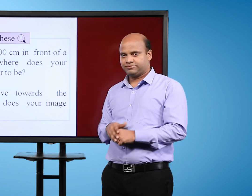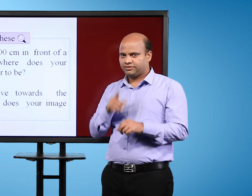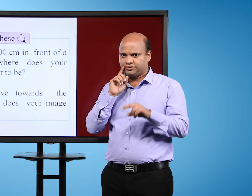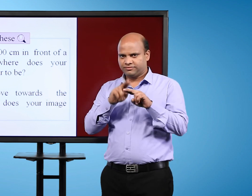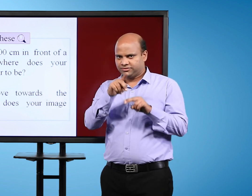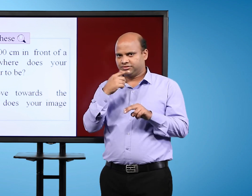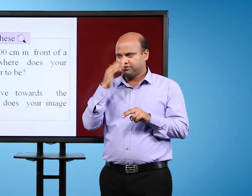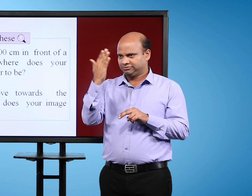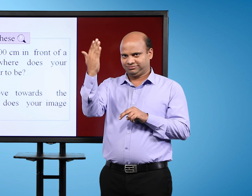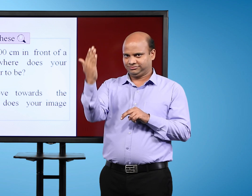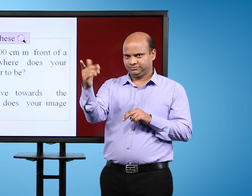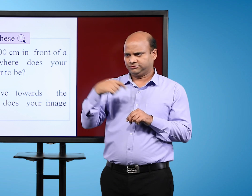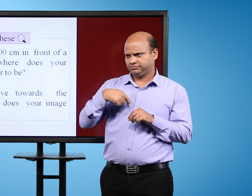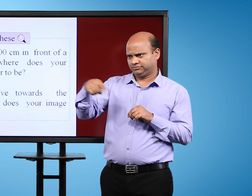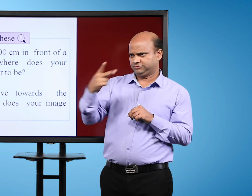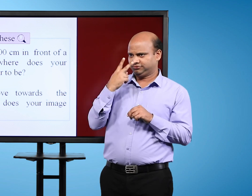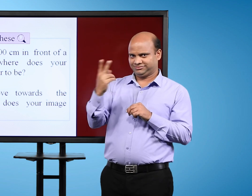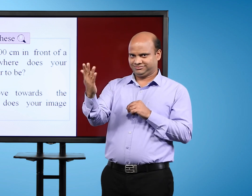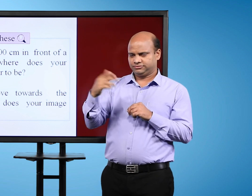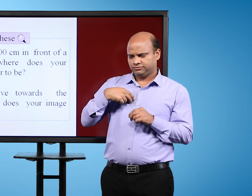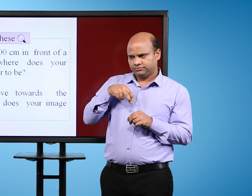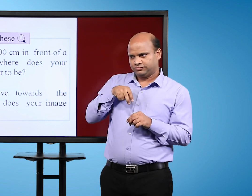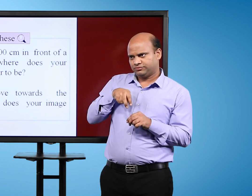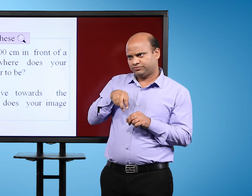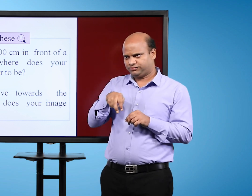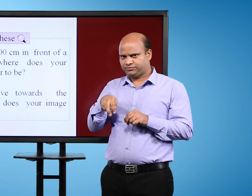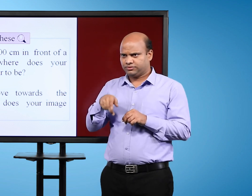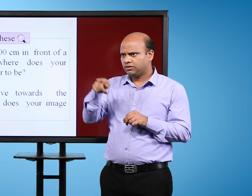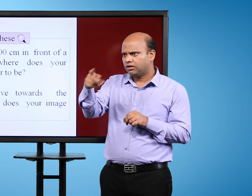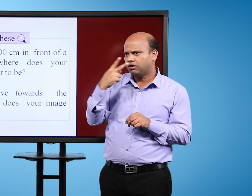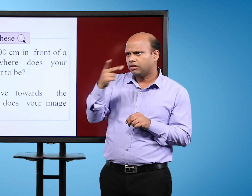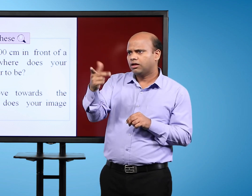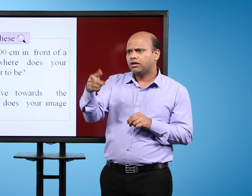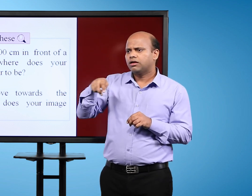If you move towards the mirror, how does your image move?